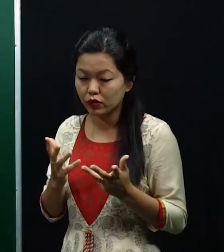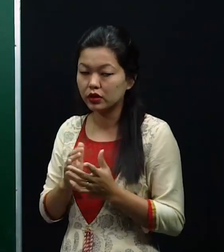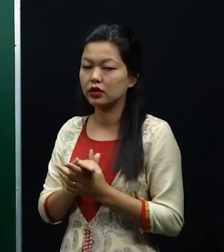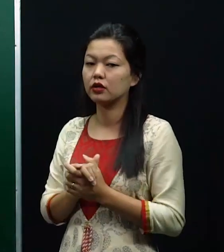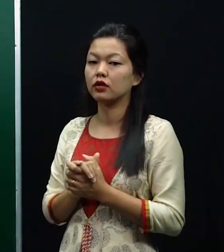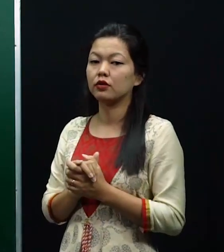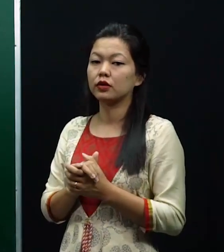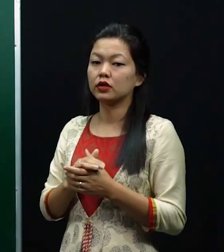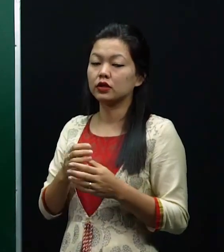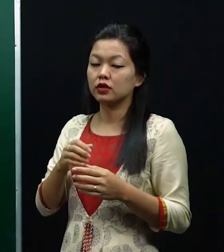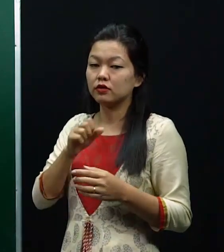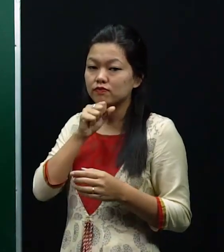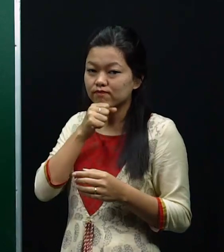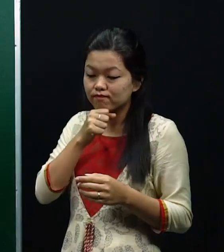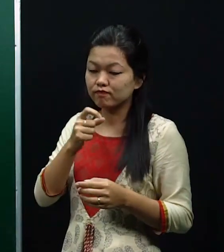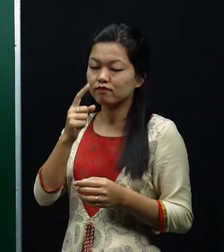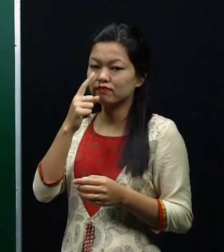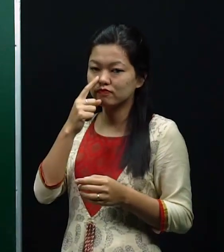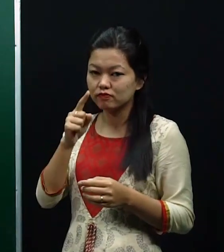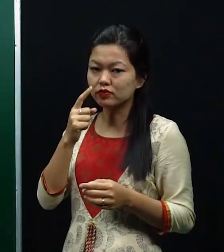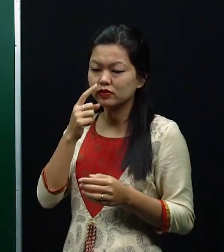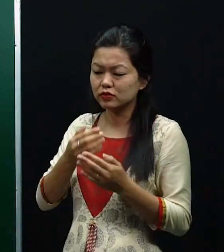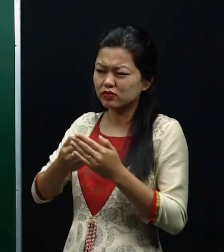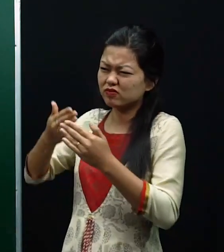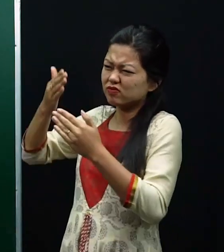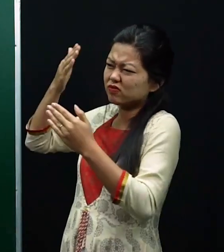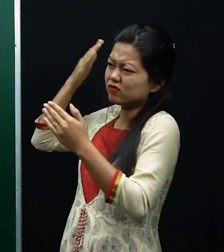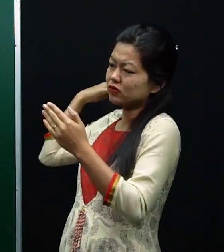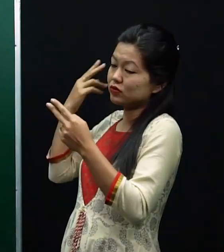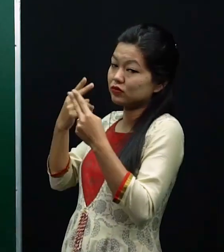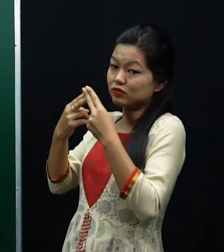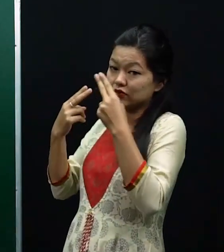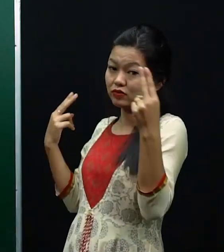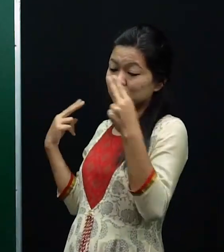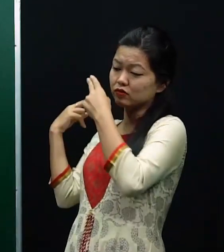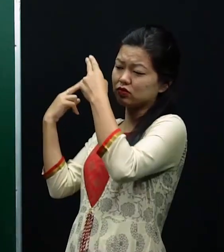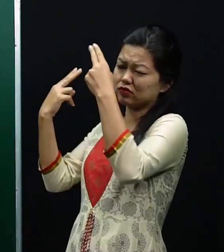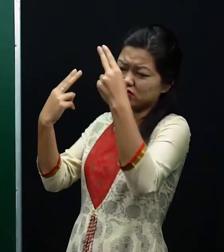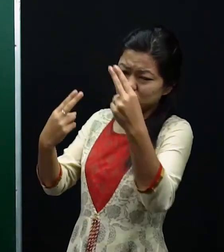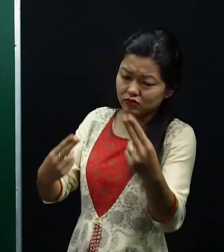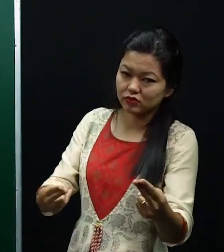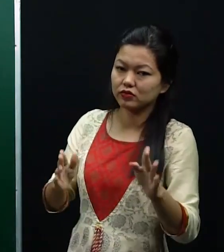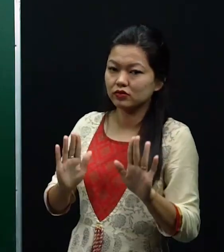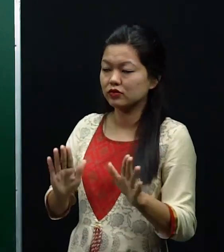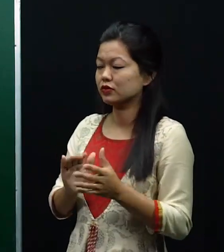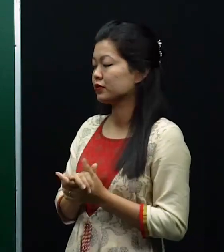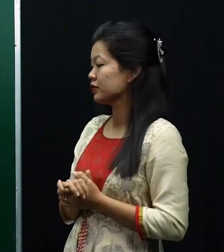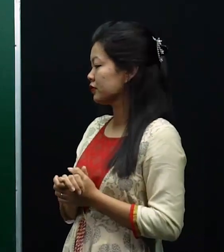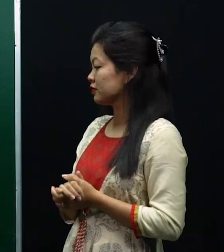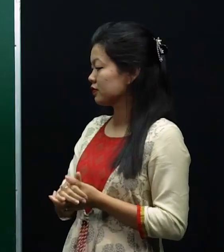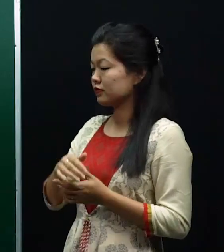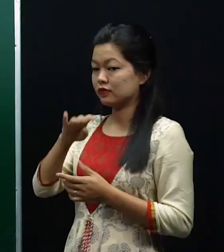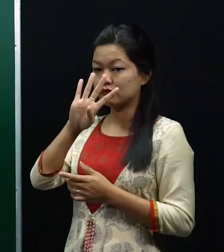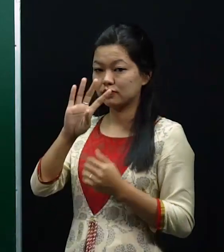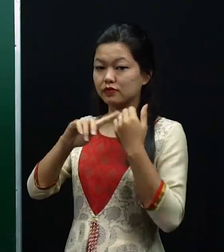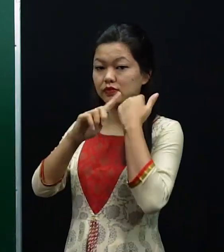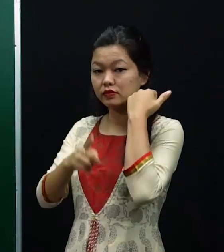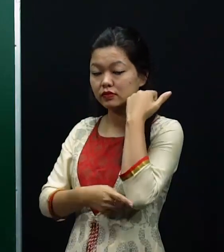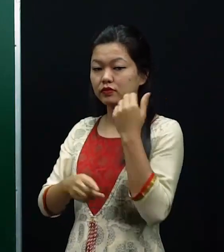we have a belief that those heroes really existed at some point of time. And so we are going to be dealing